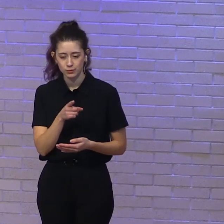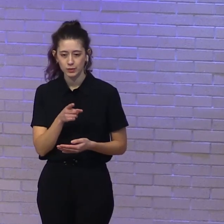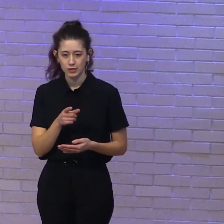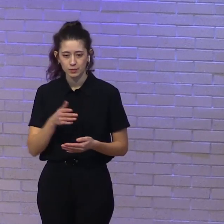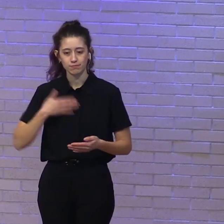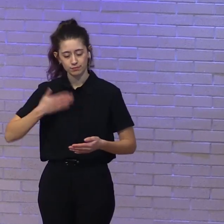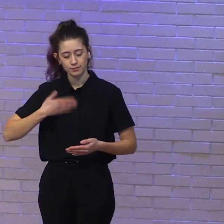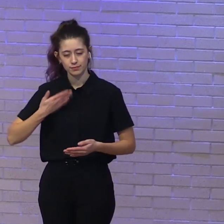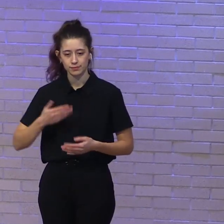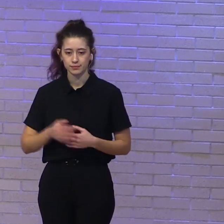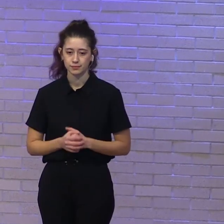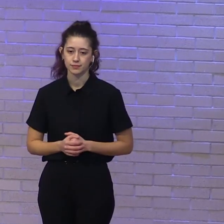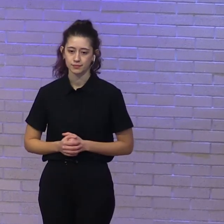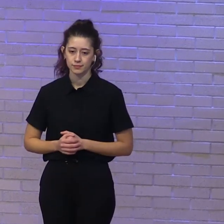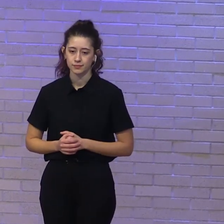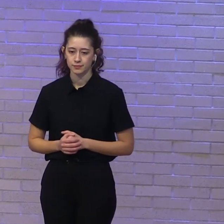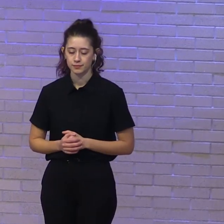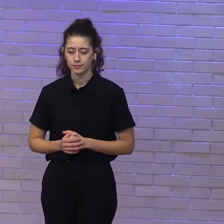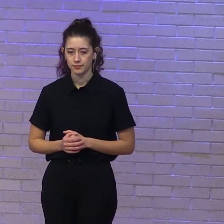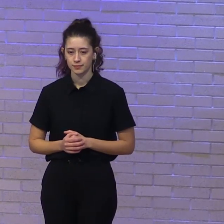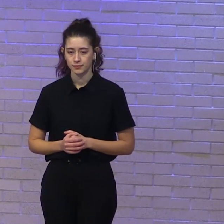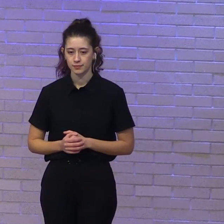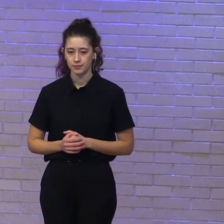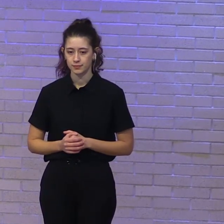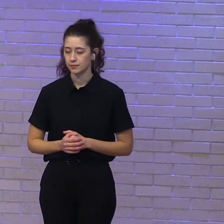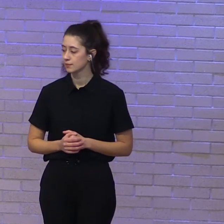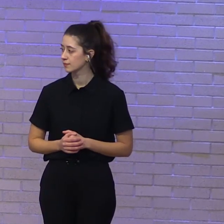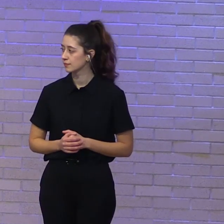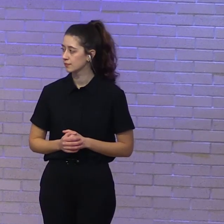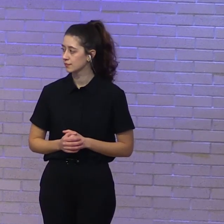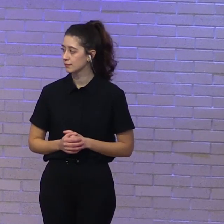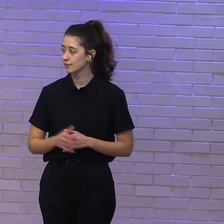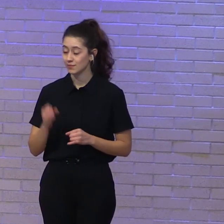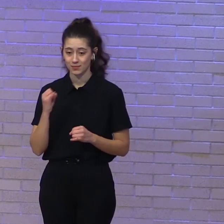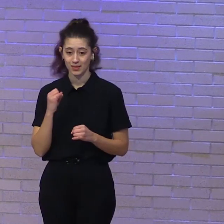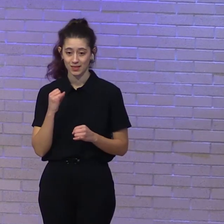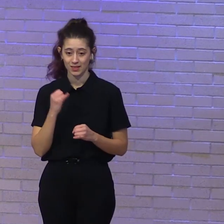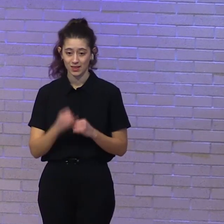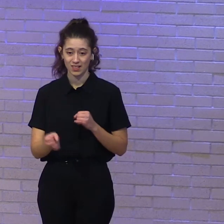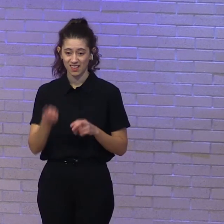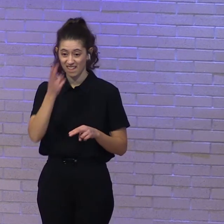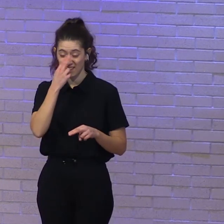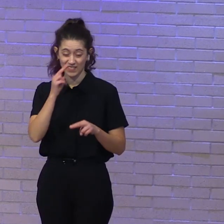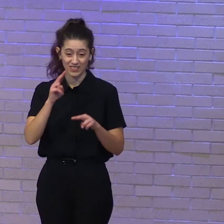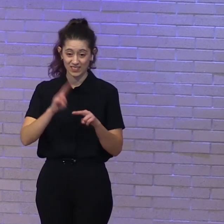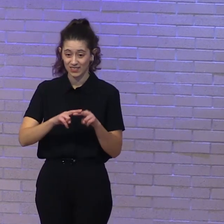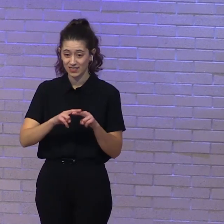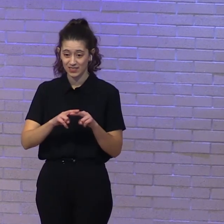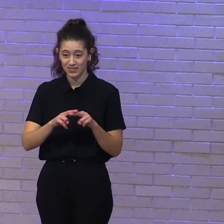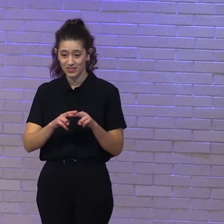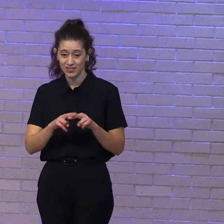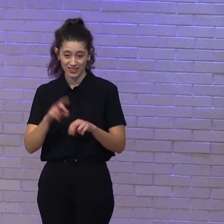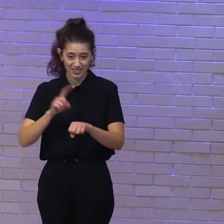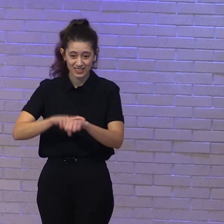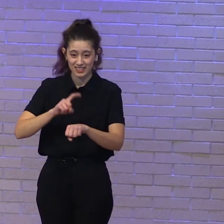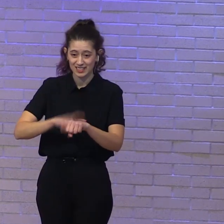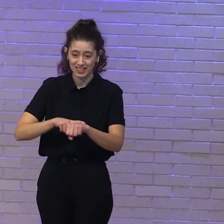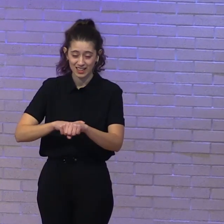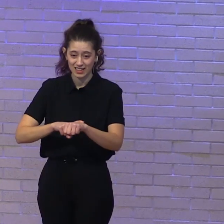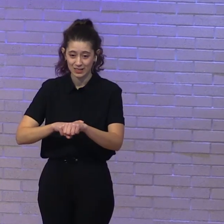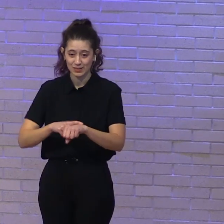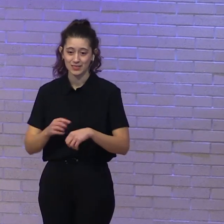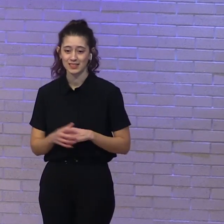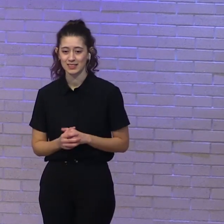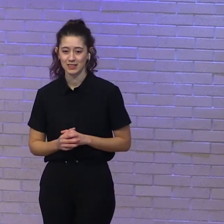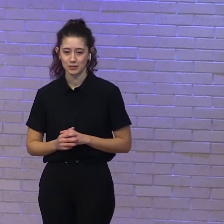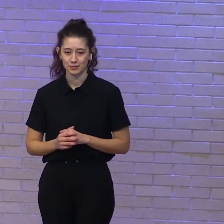camp. We had our final funny moments, like waxing weird shapes on each other's legs and spewing all the